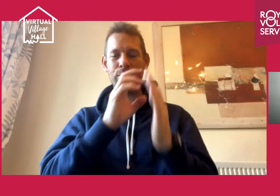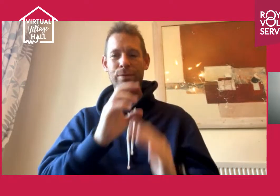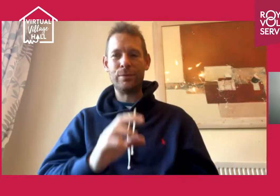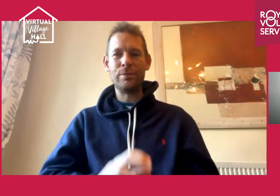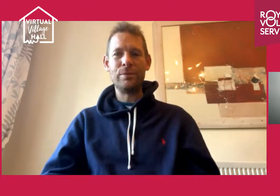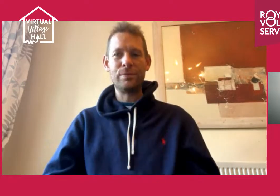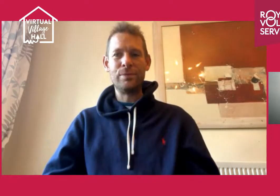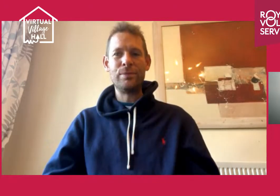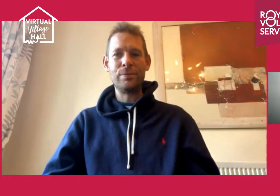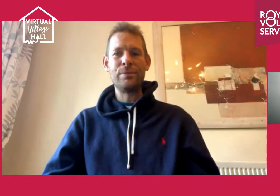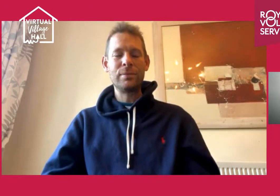Spider.